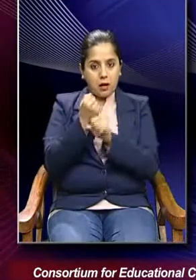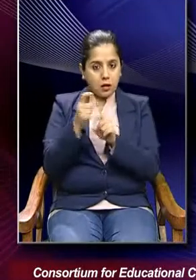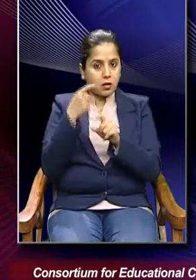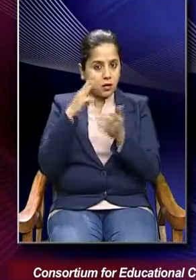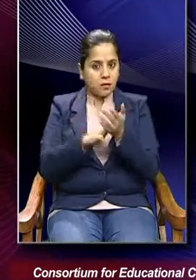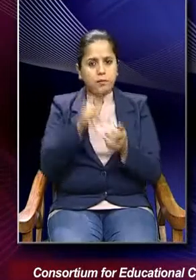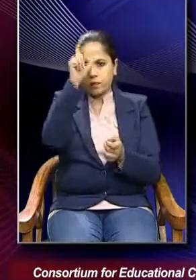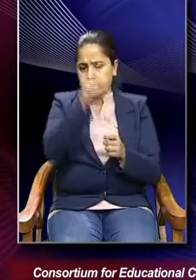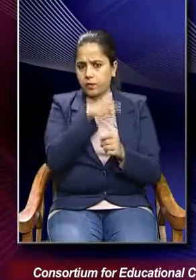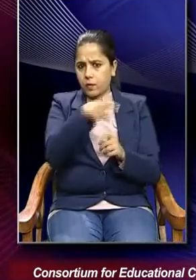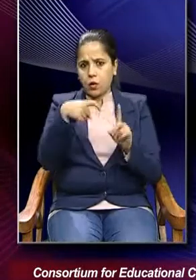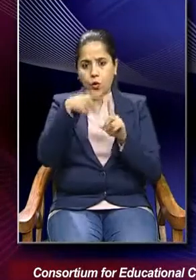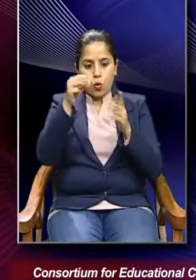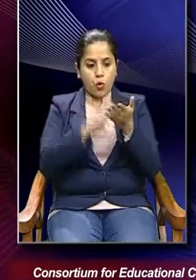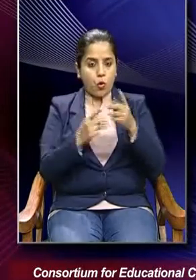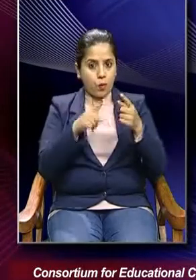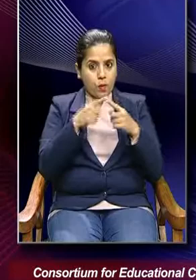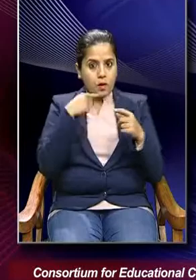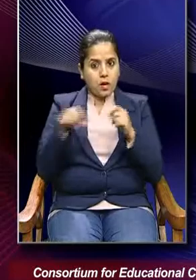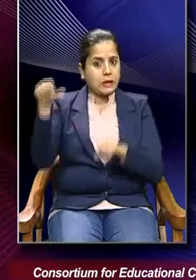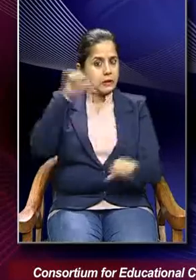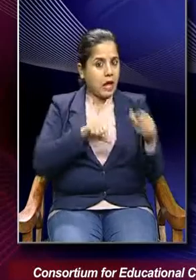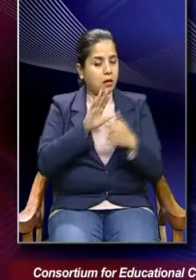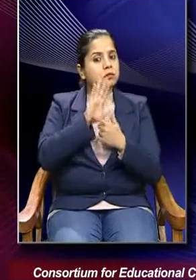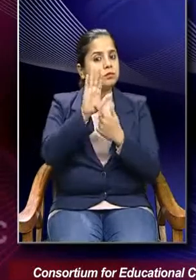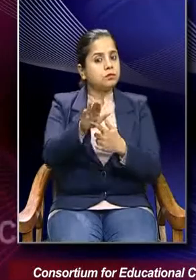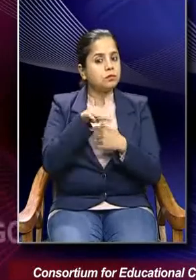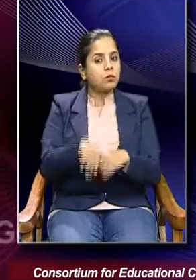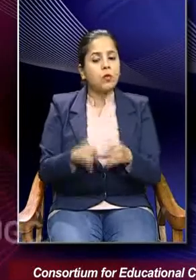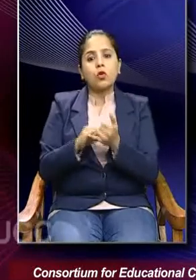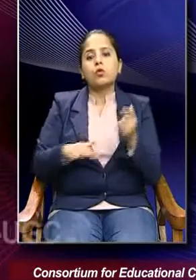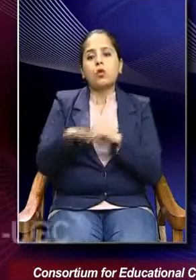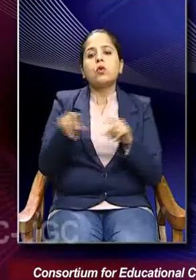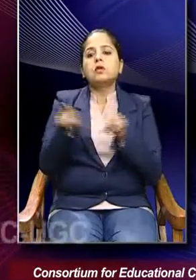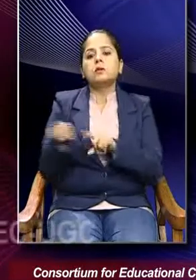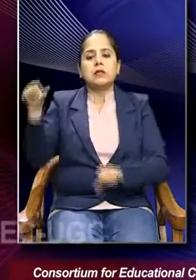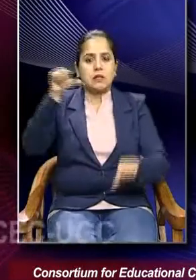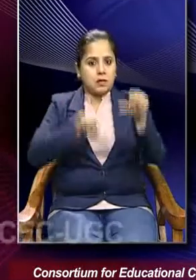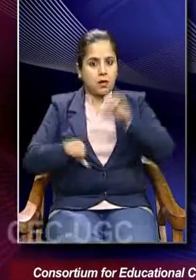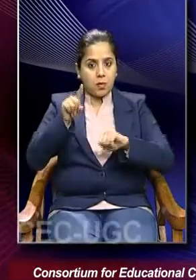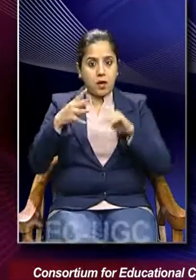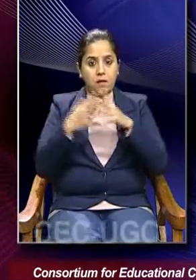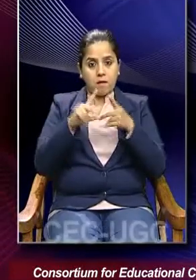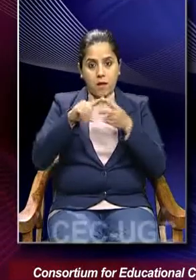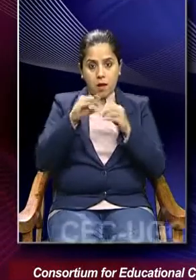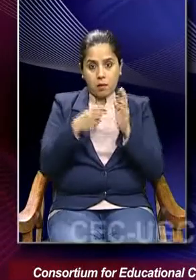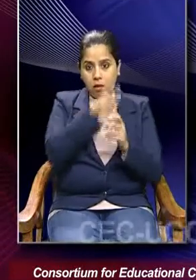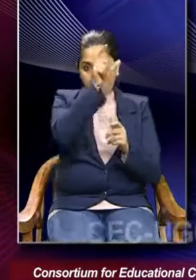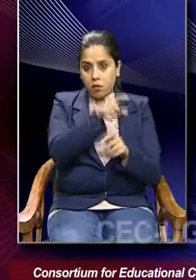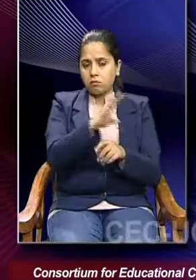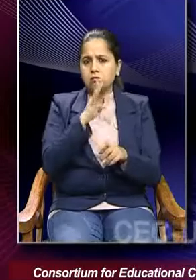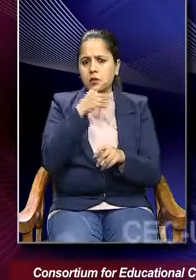giving us positive science. So, the theoretical framework was sociology as science. When Weber comes in, the